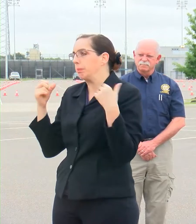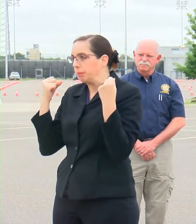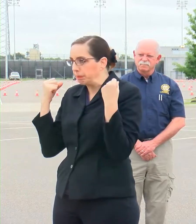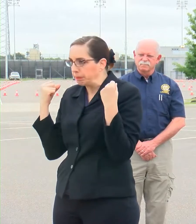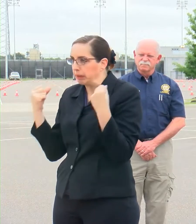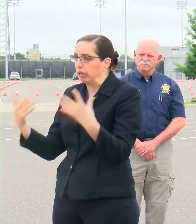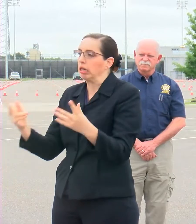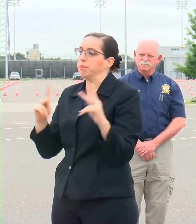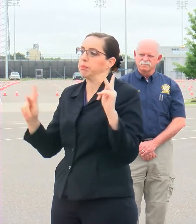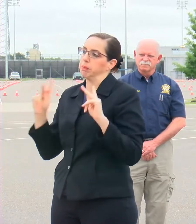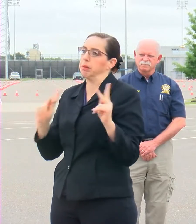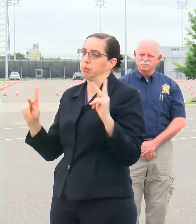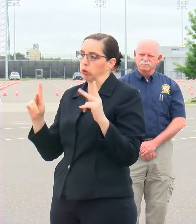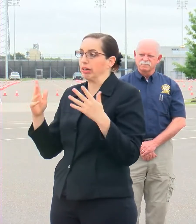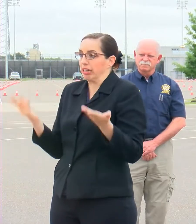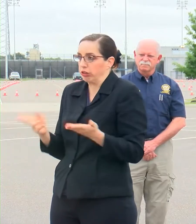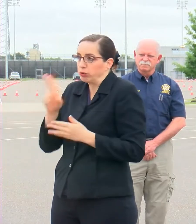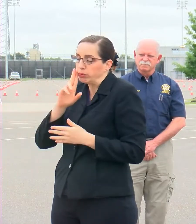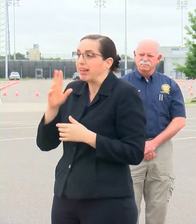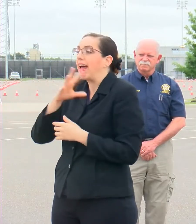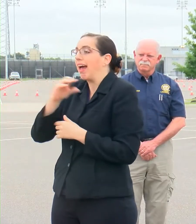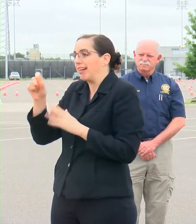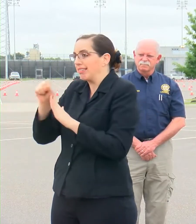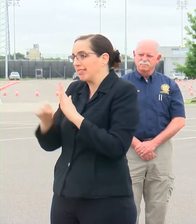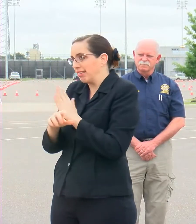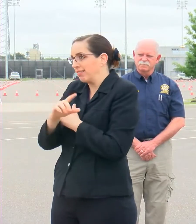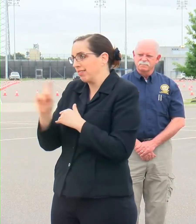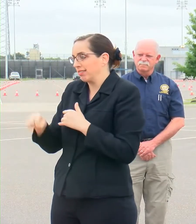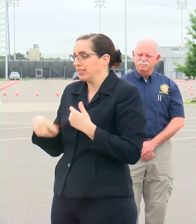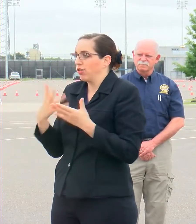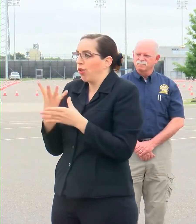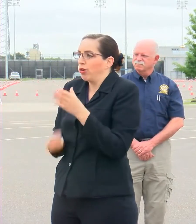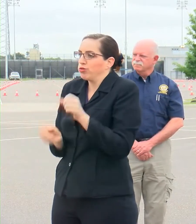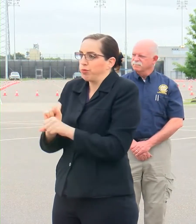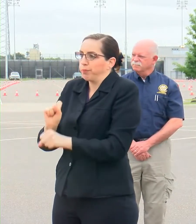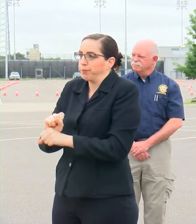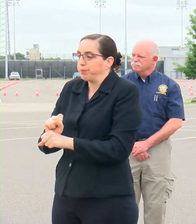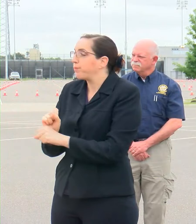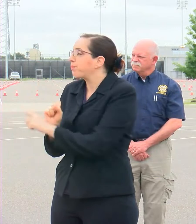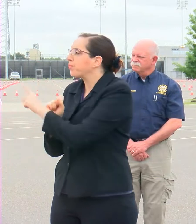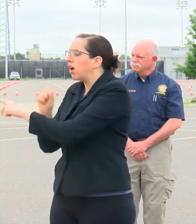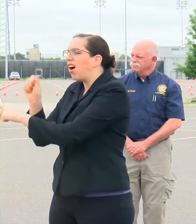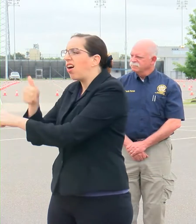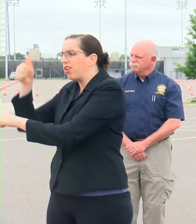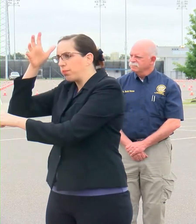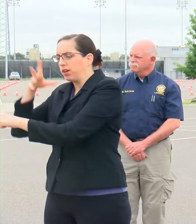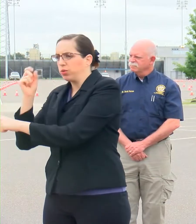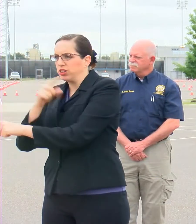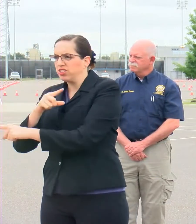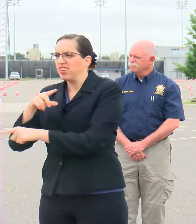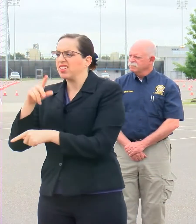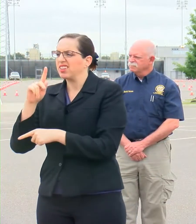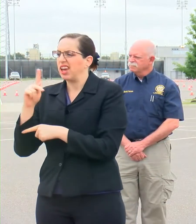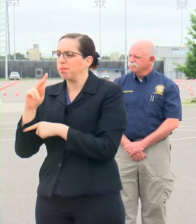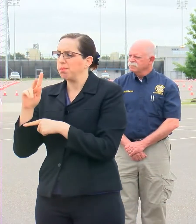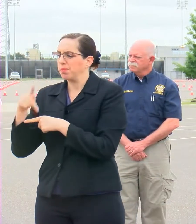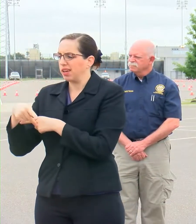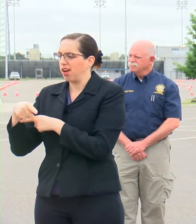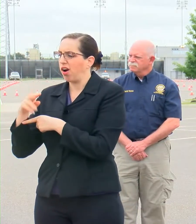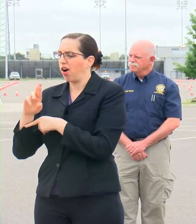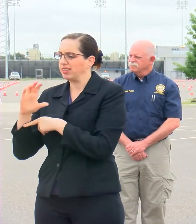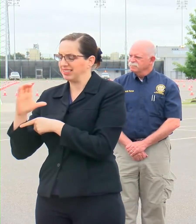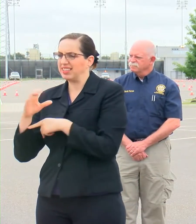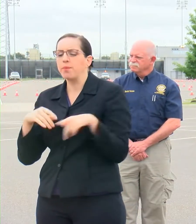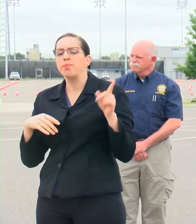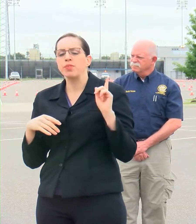of folk in the city of Houston and the state of Texas. Mayor, a couple questions from KPRC. First, this one is from my colleague Mario Diaz.